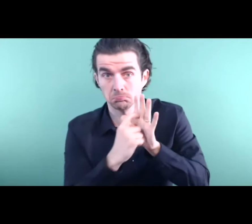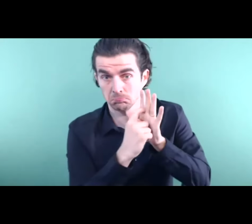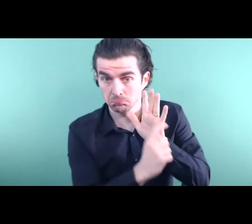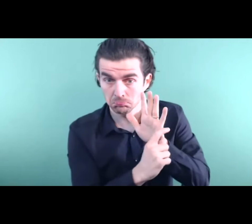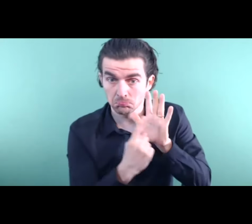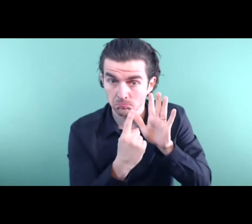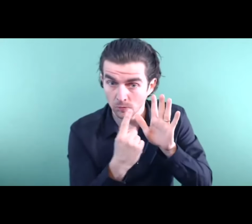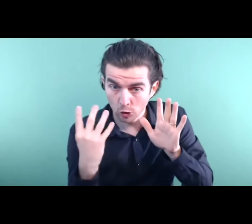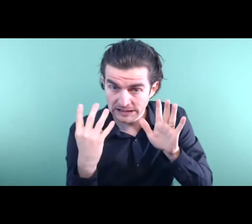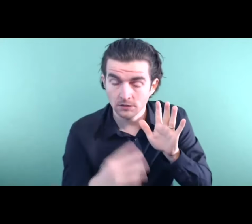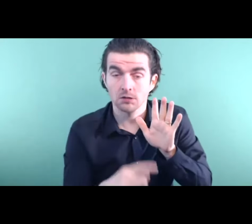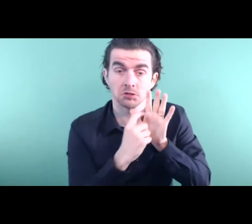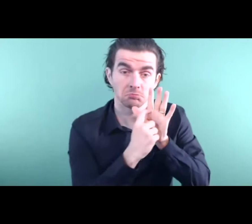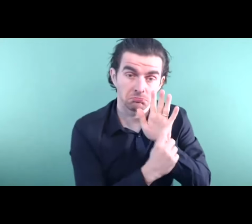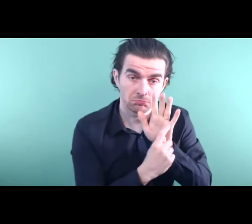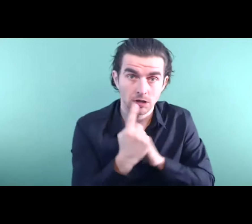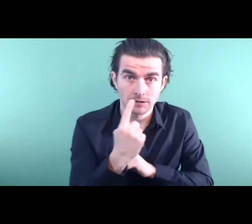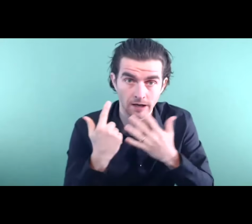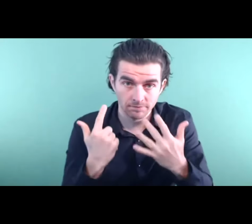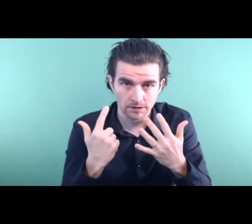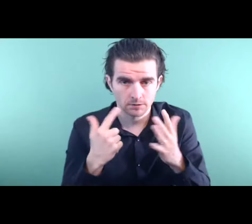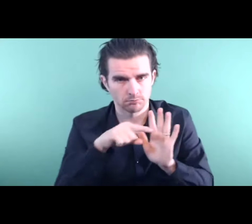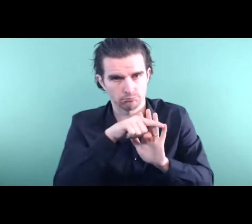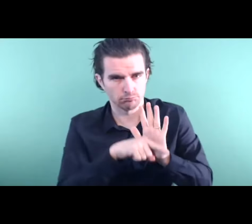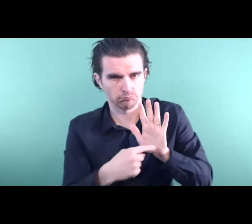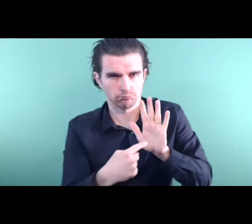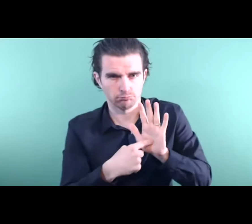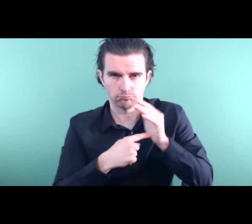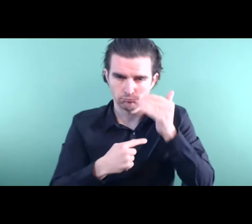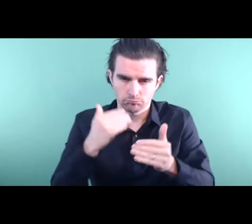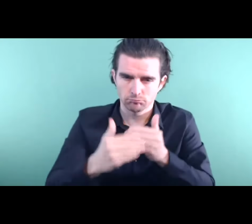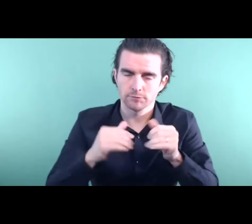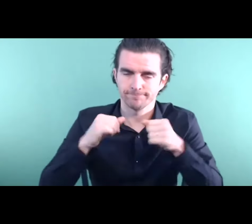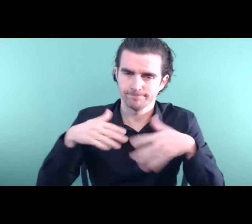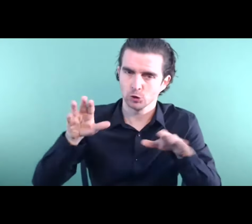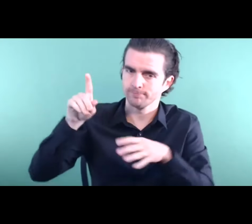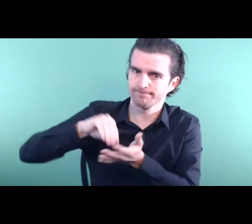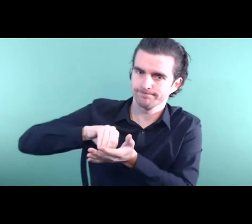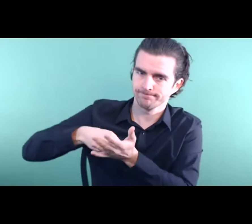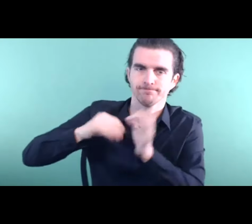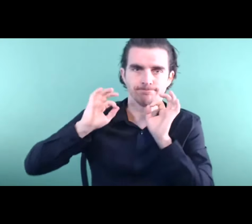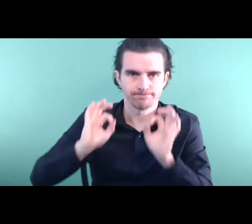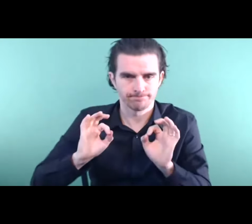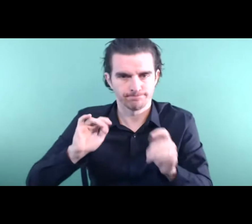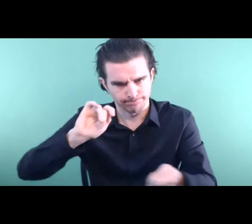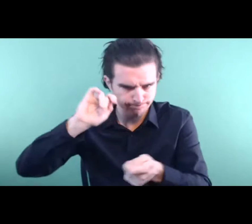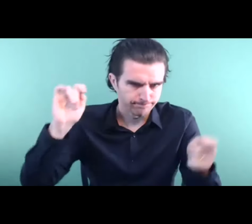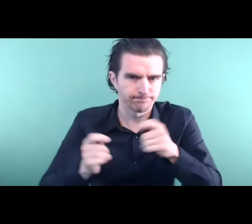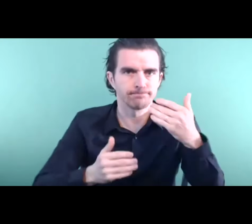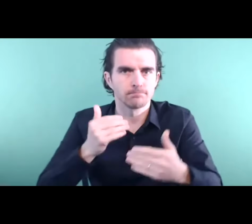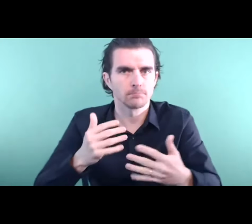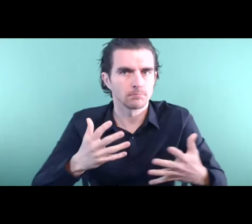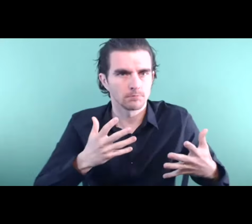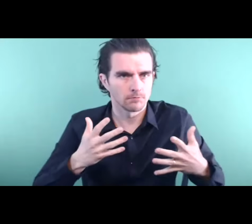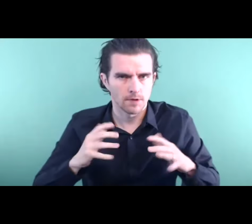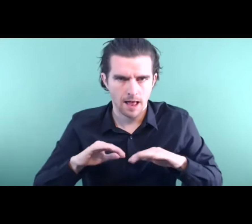What does it entail? What kind of measures do we need to have in place to avoid the use of coercion, for